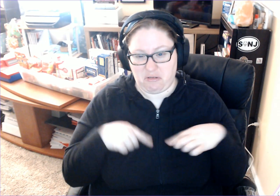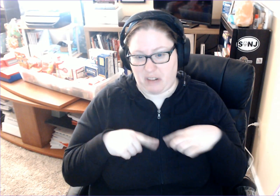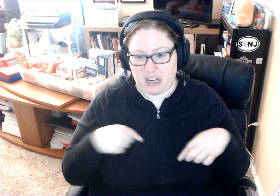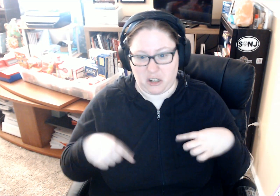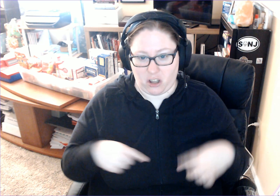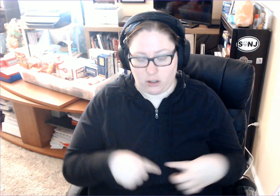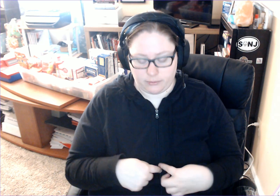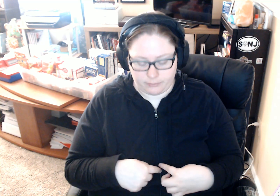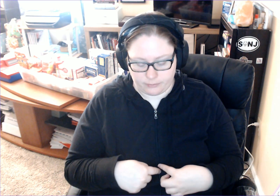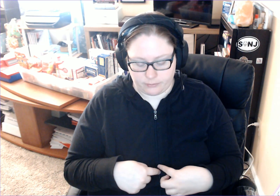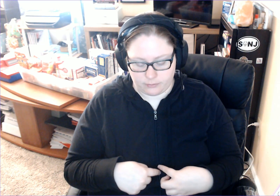wrinkle.